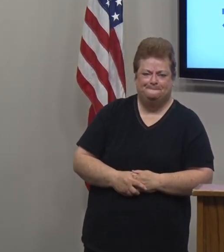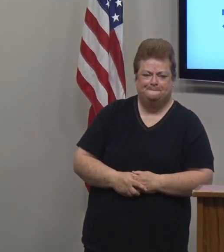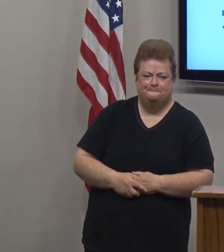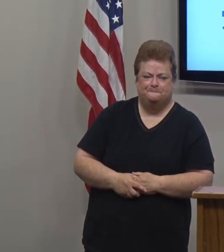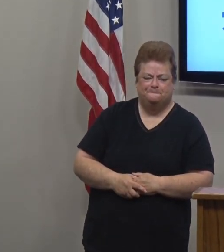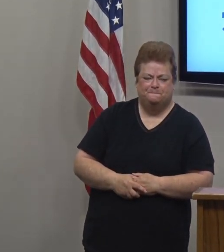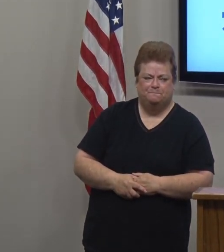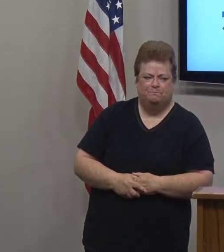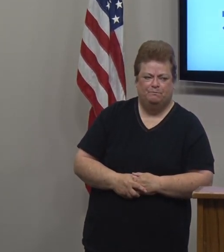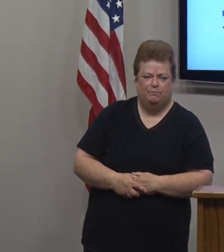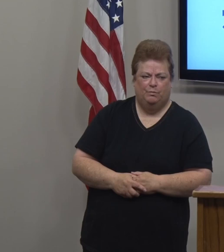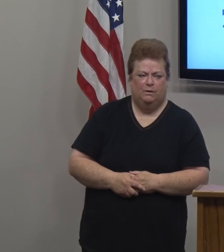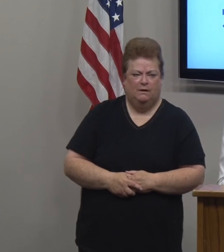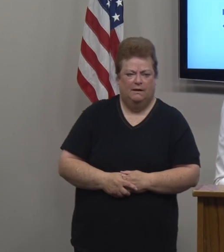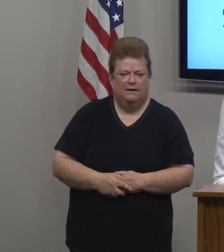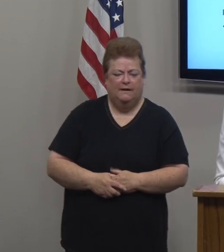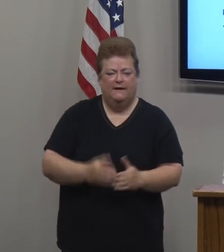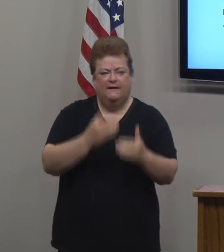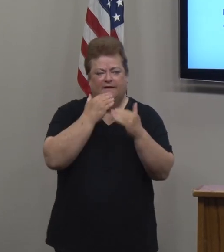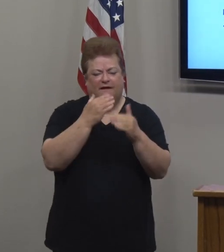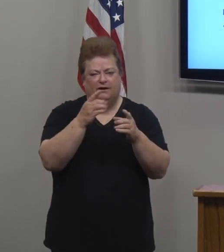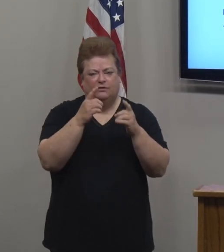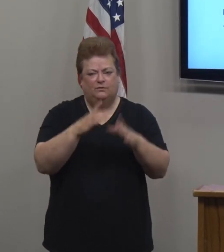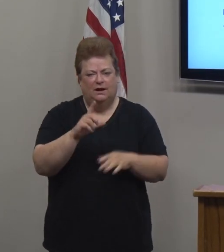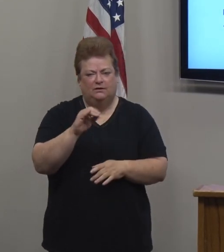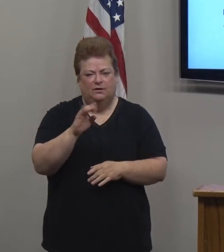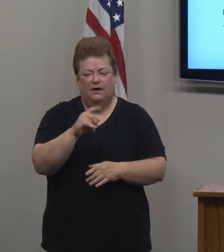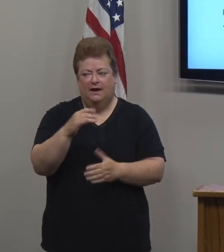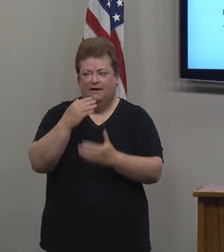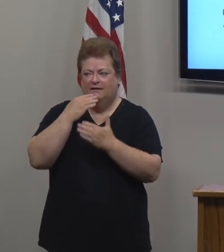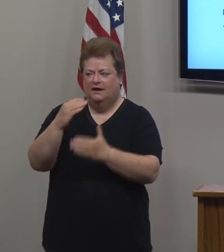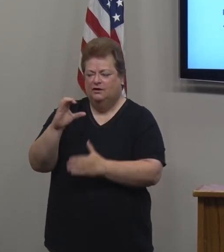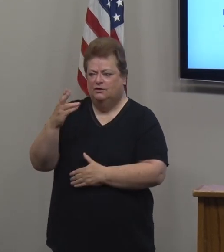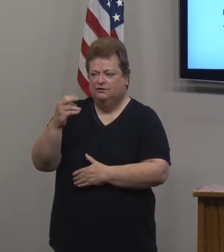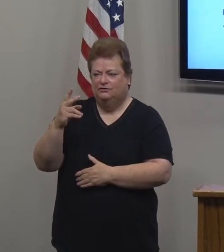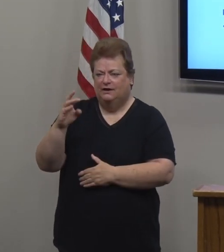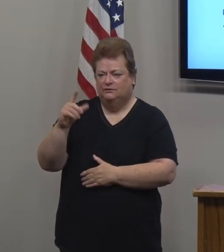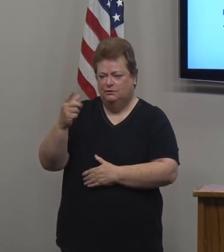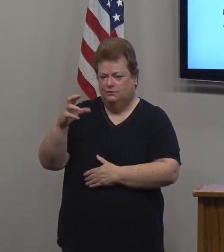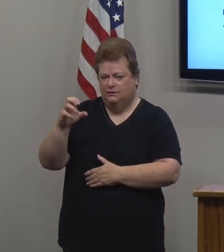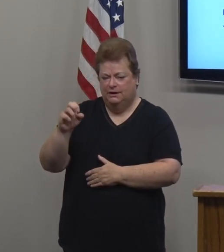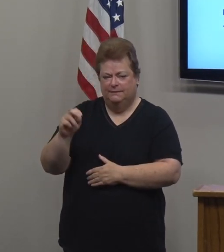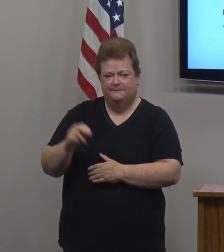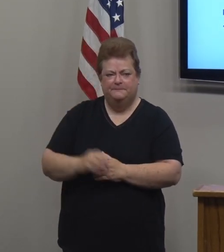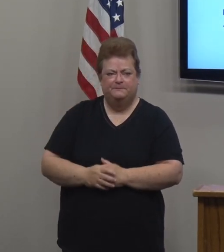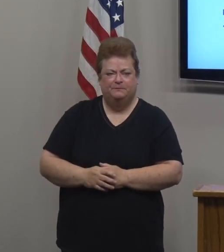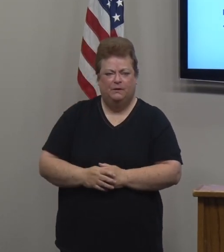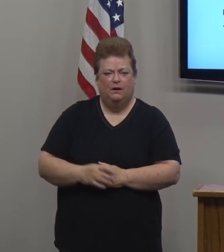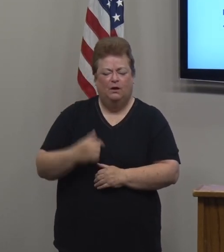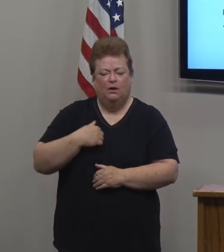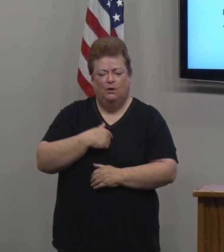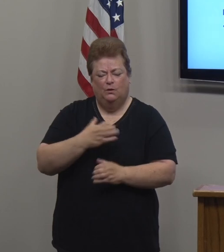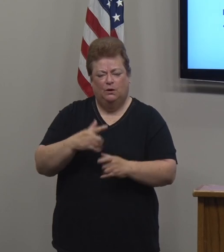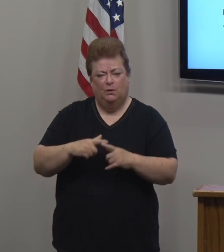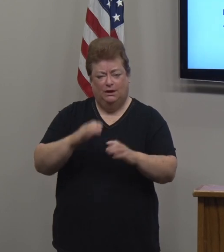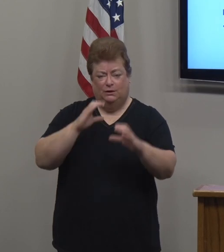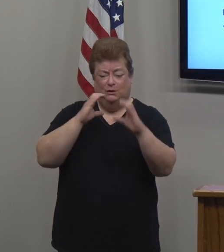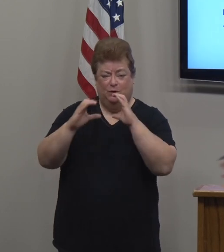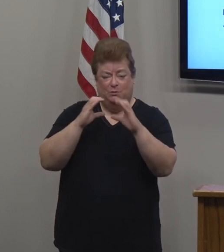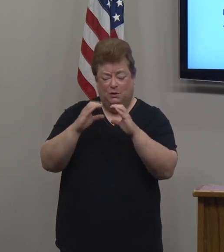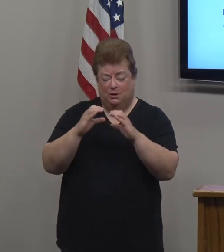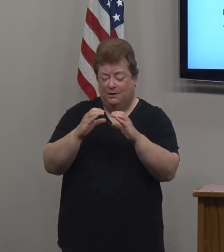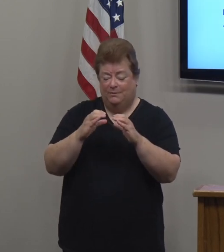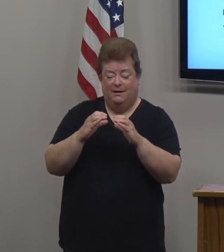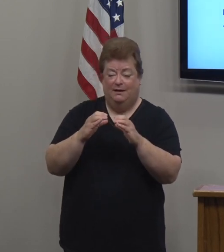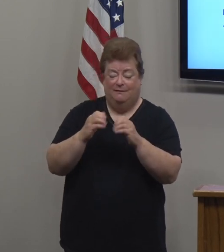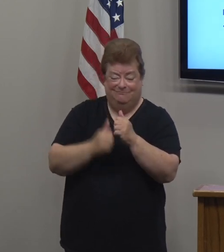Thank you, Director Lopez, and thank you so much, Chancellor Green. I think what we want to communicate above